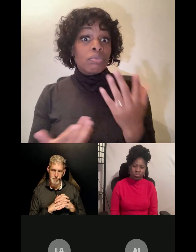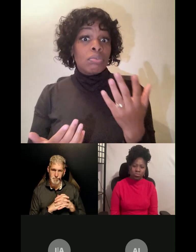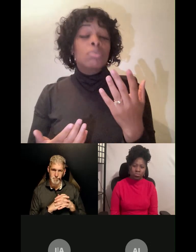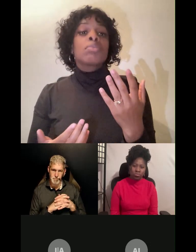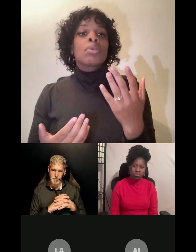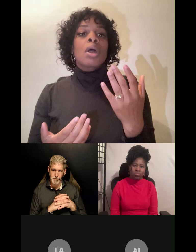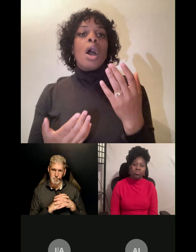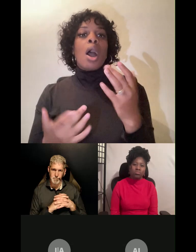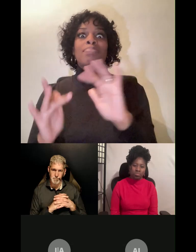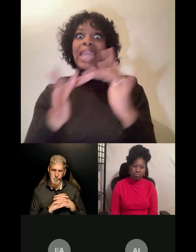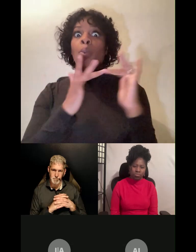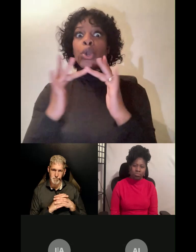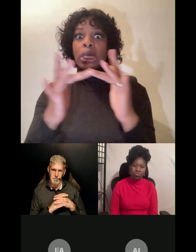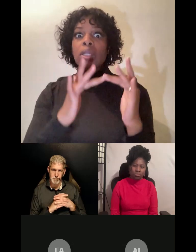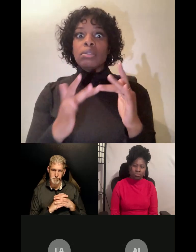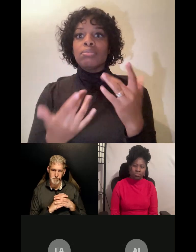mouth